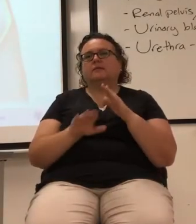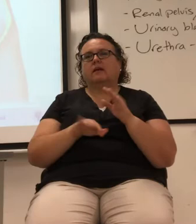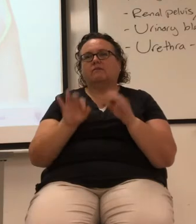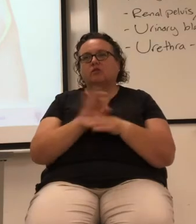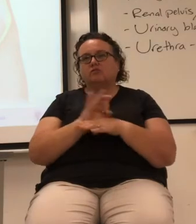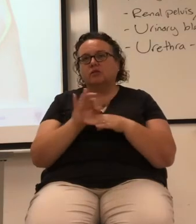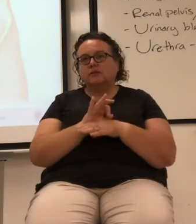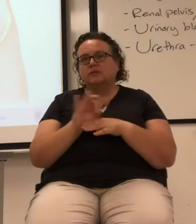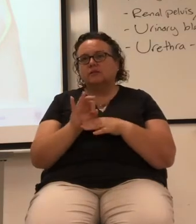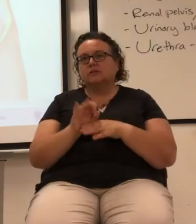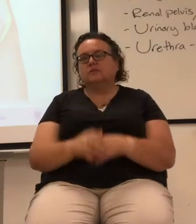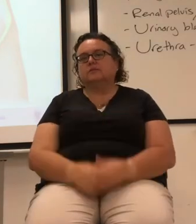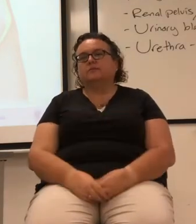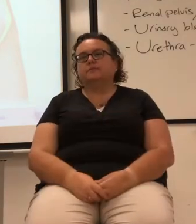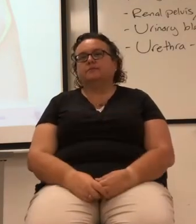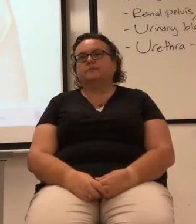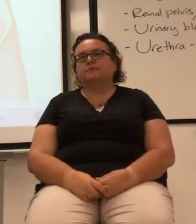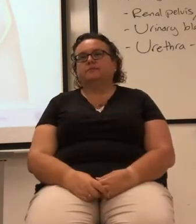functions.